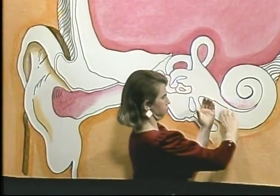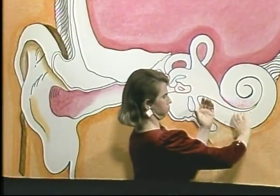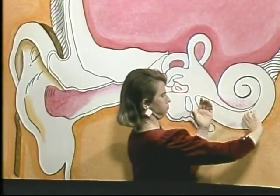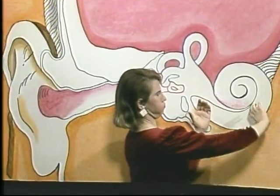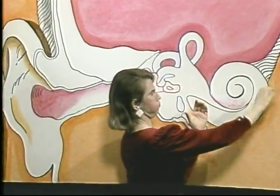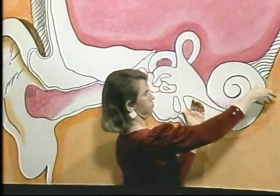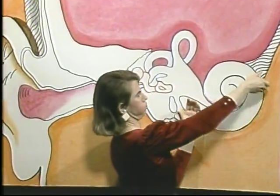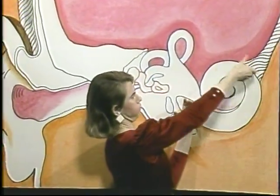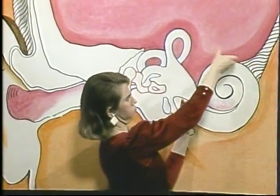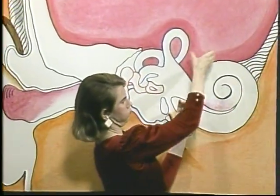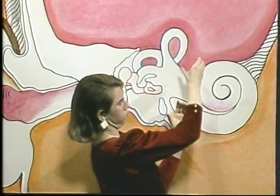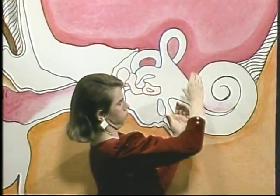diagram.